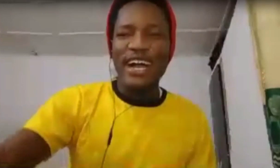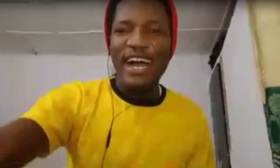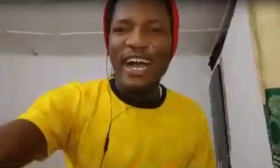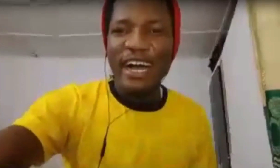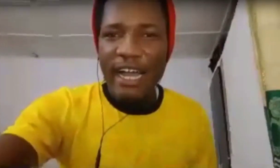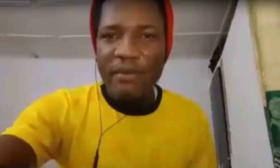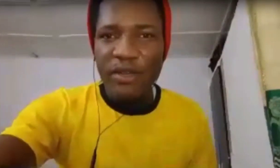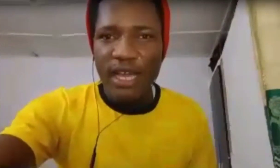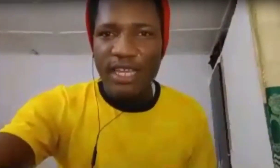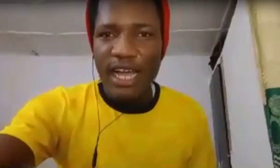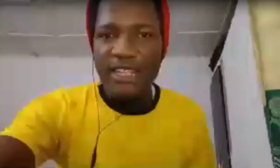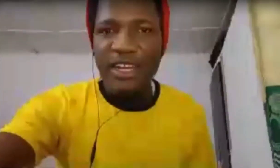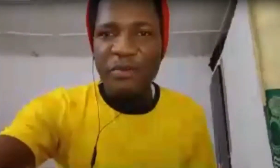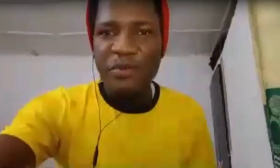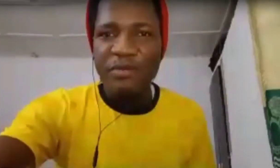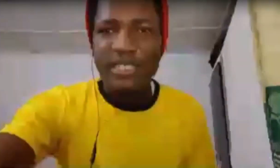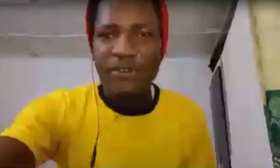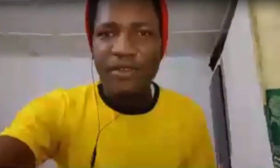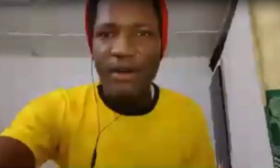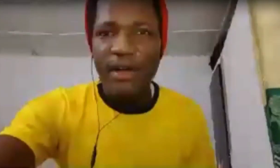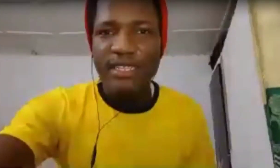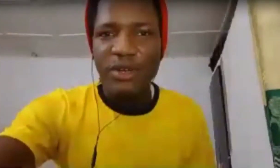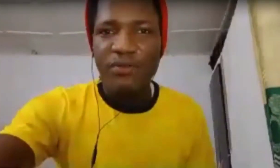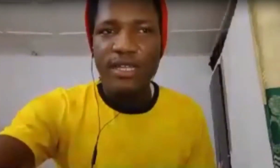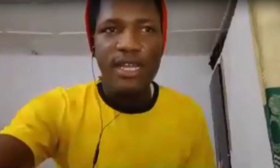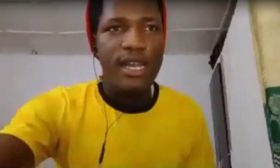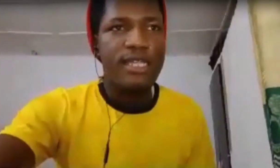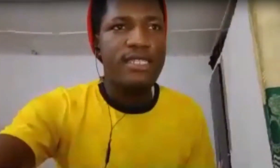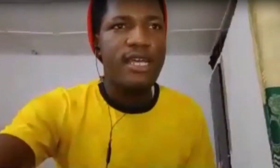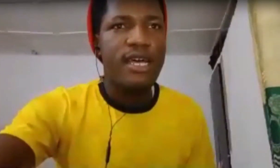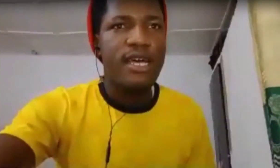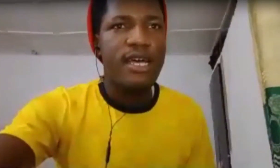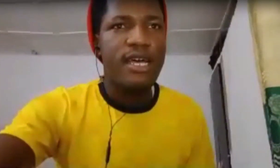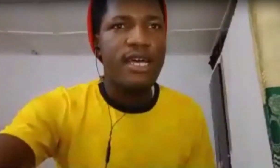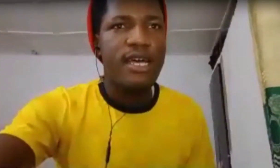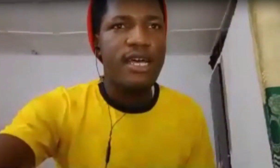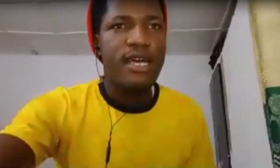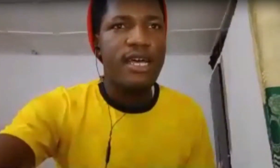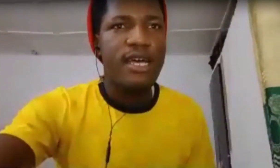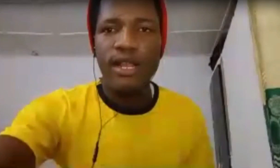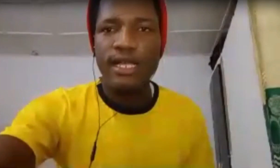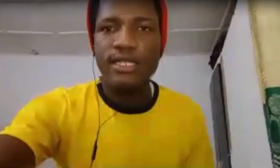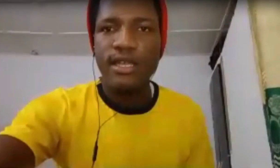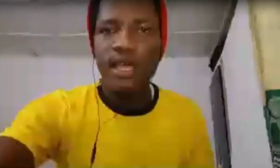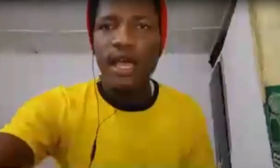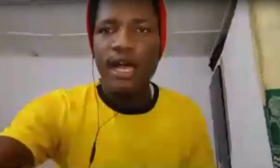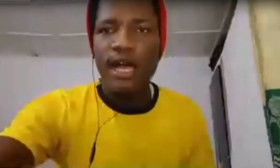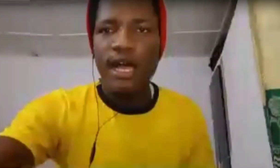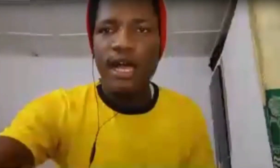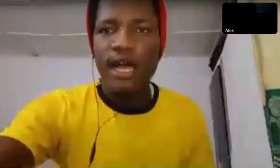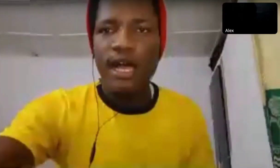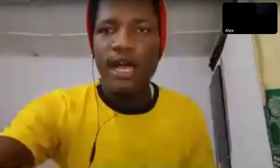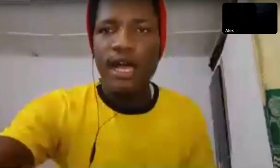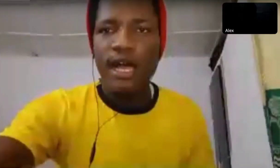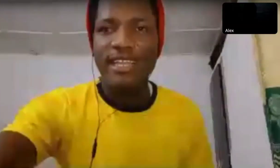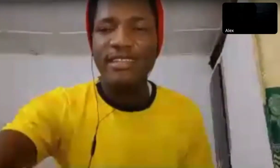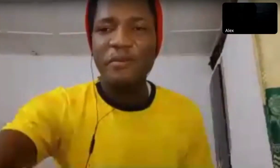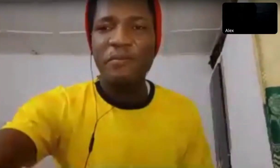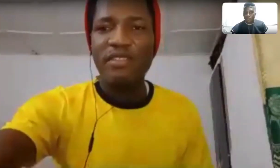can unmute himself now and take over the class, and he'll be taking the rest of the class and teaching us how to sign our alphabet.